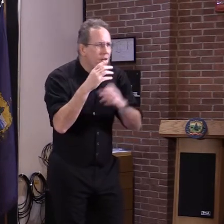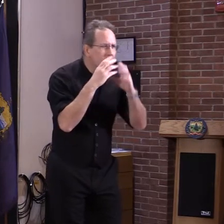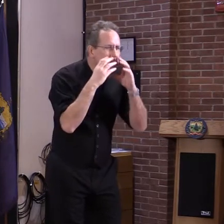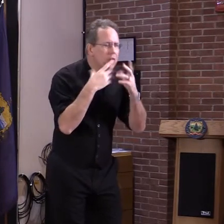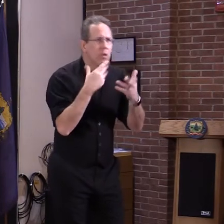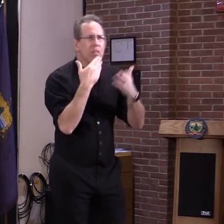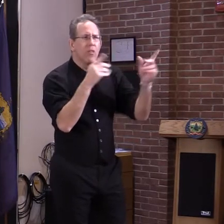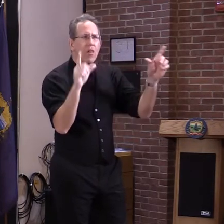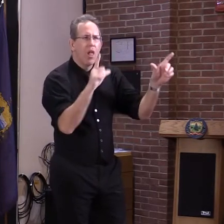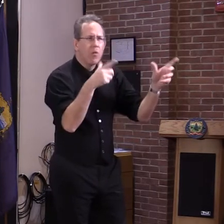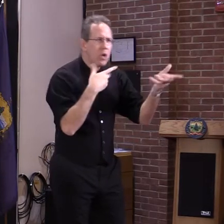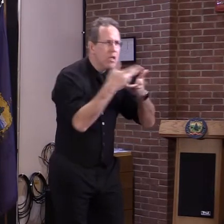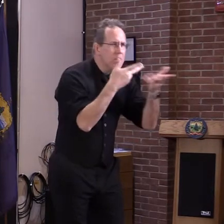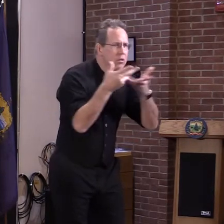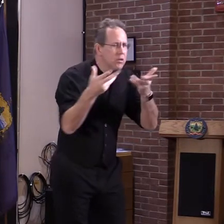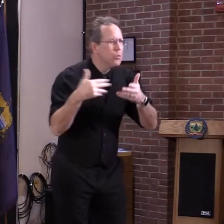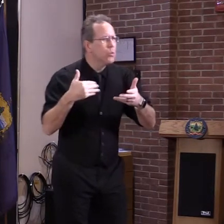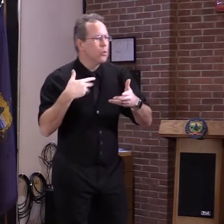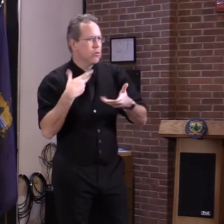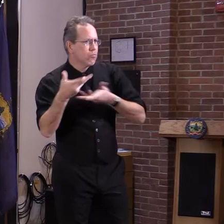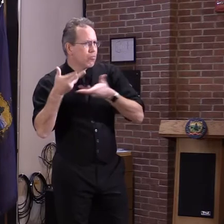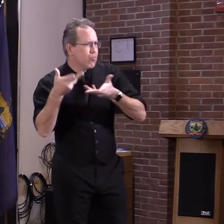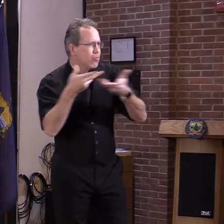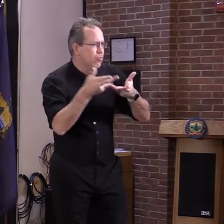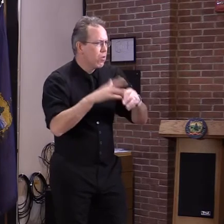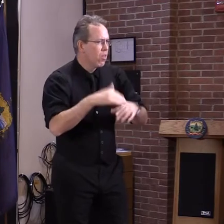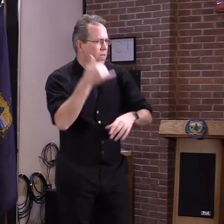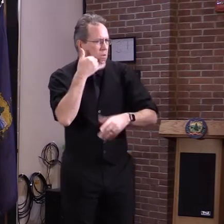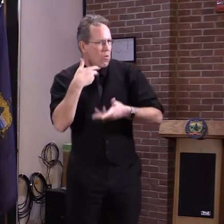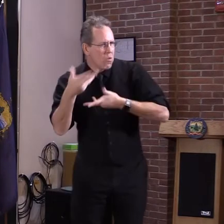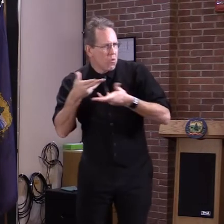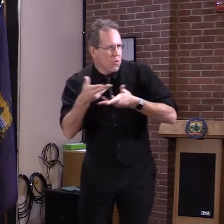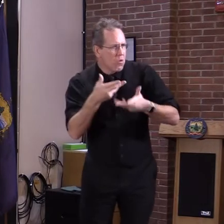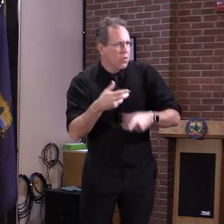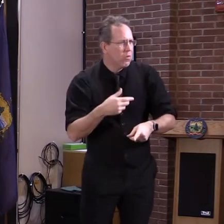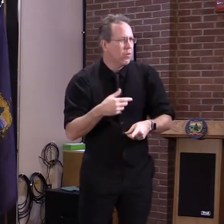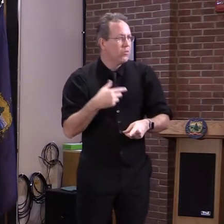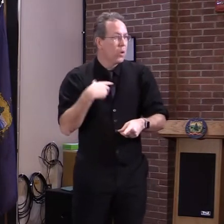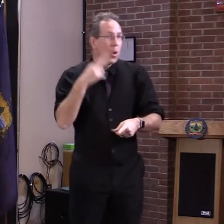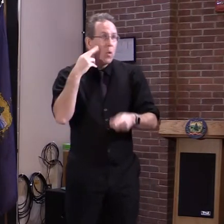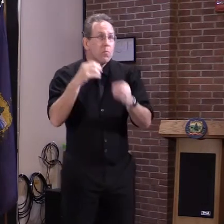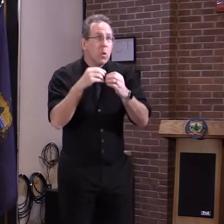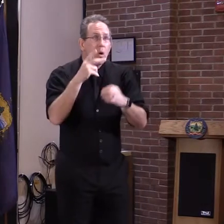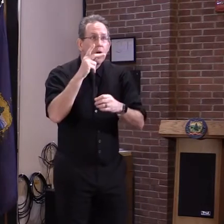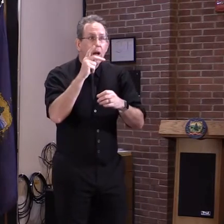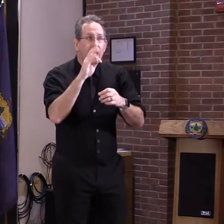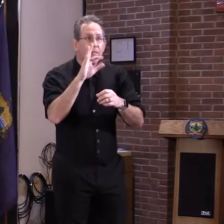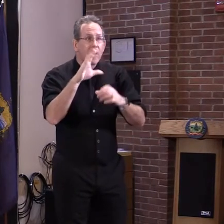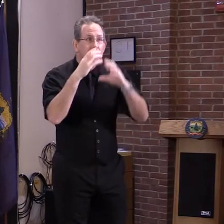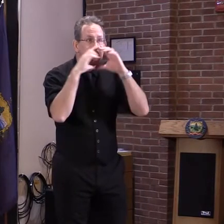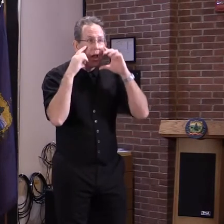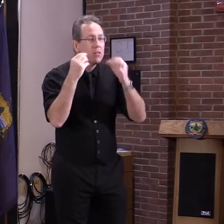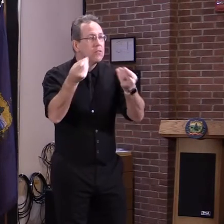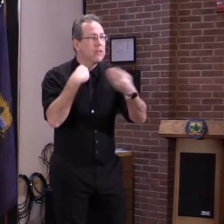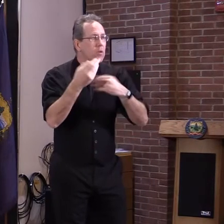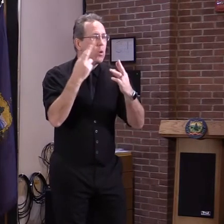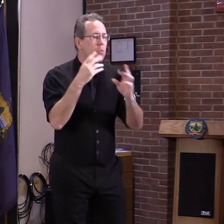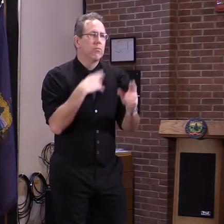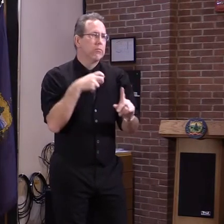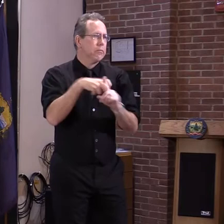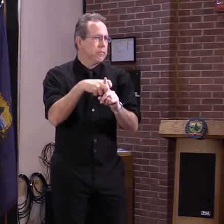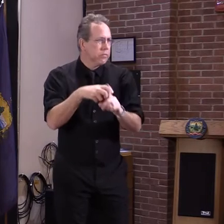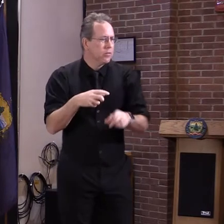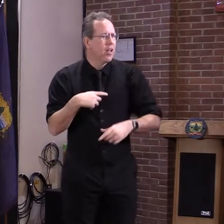our community members know, and we're happy to take more if they're available. My question, though, is about